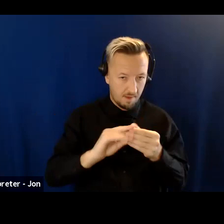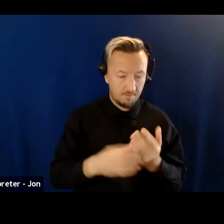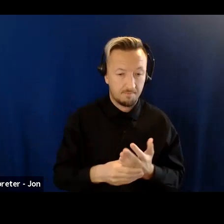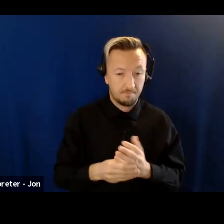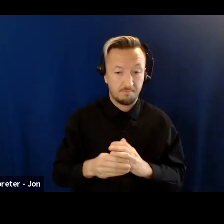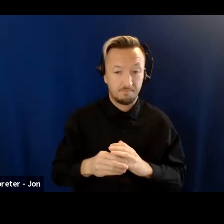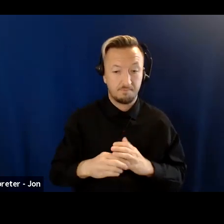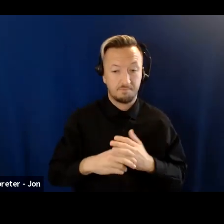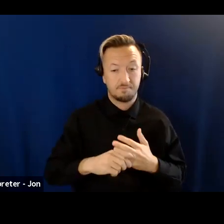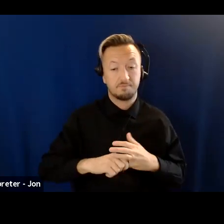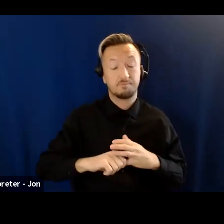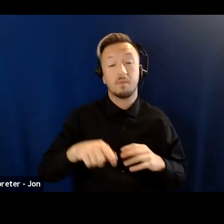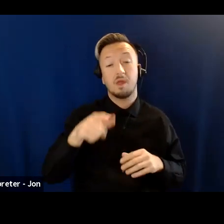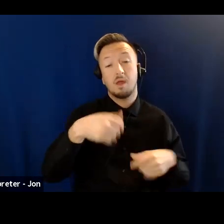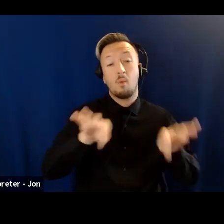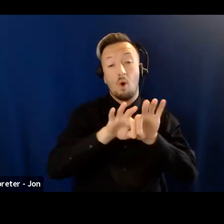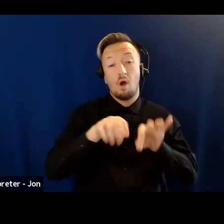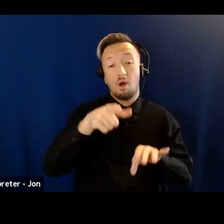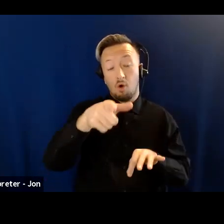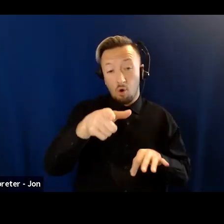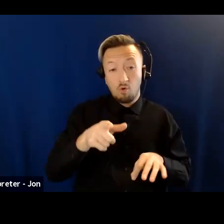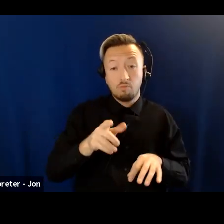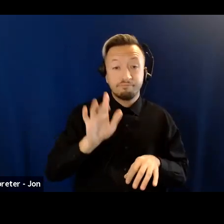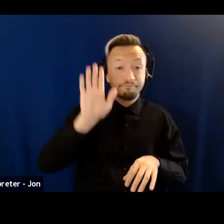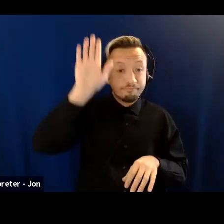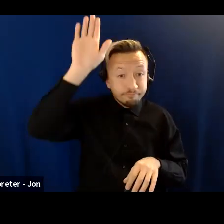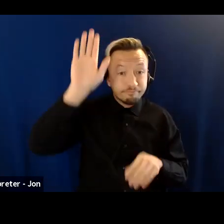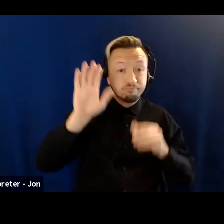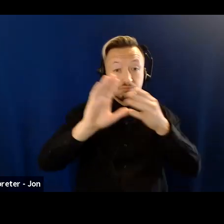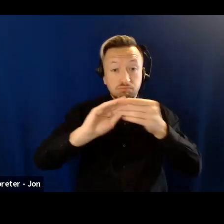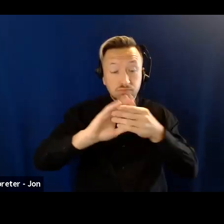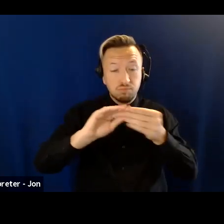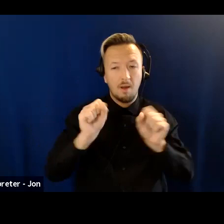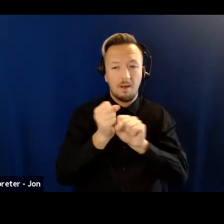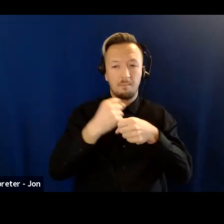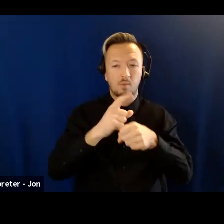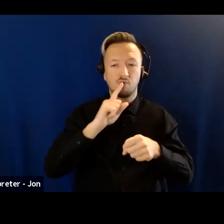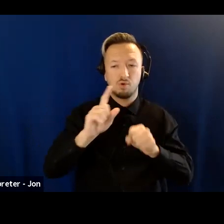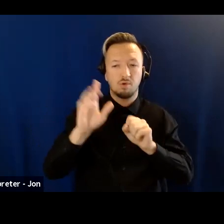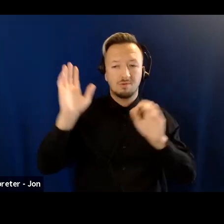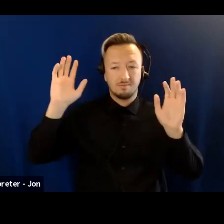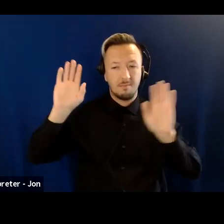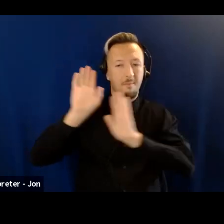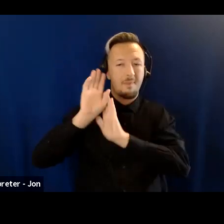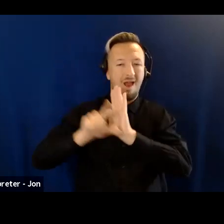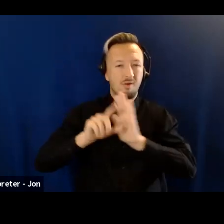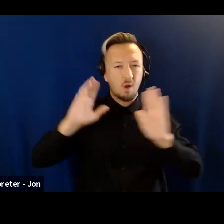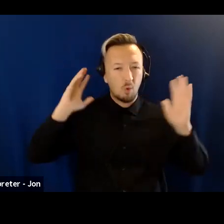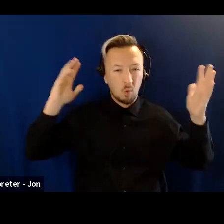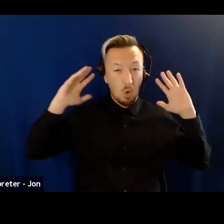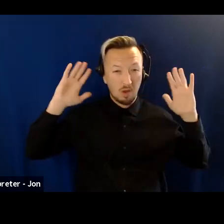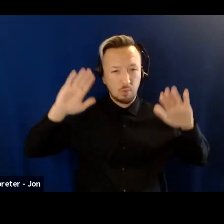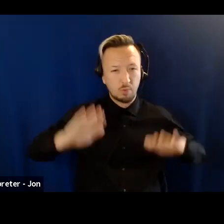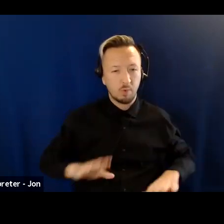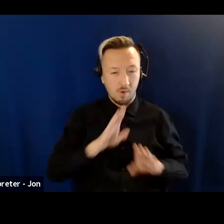join into the conversation, please keep all background noise down as much as possible to allow us to hear clearly. And at the end of